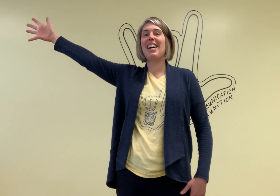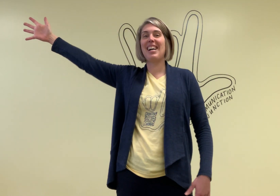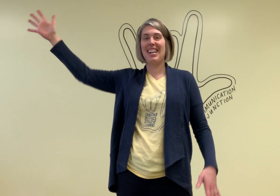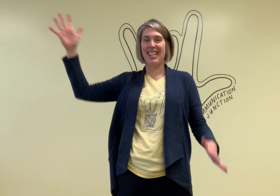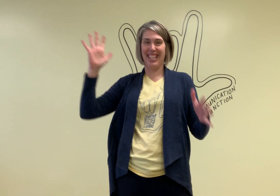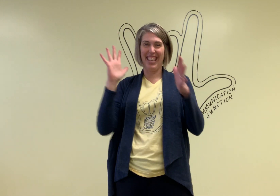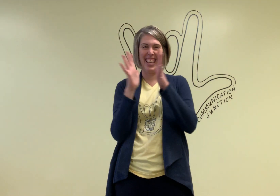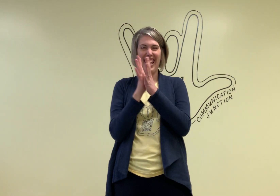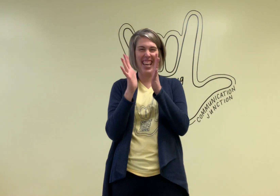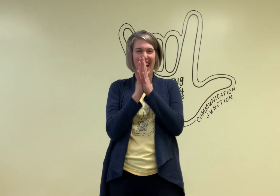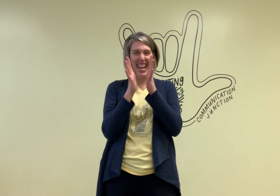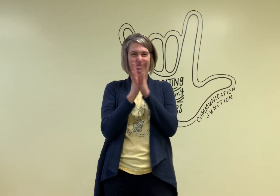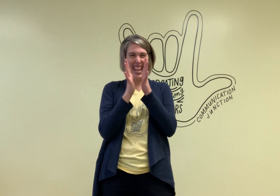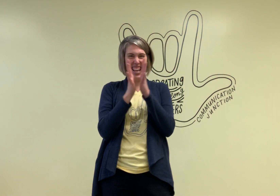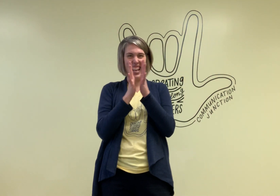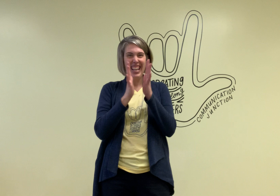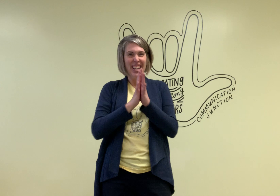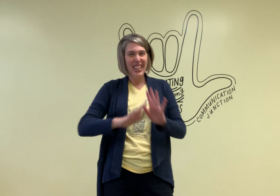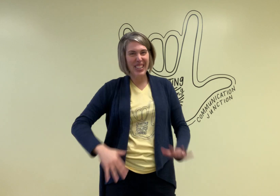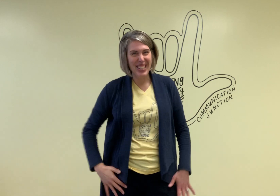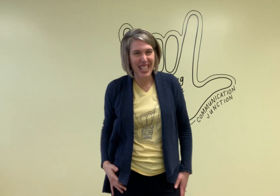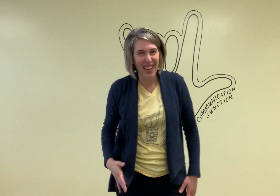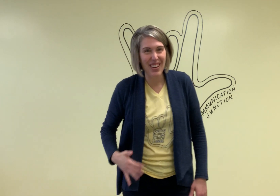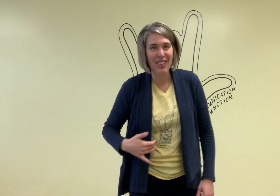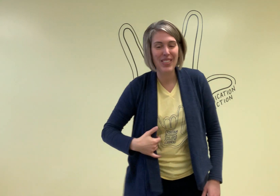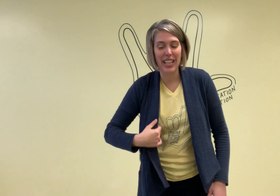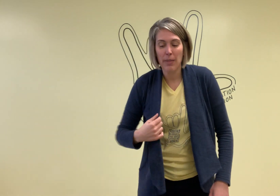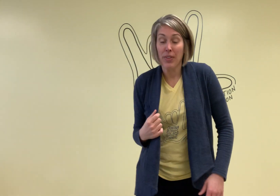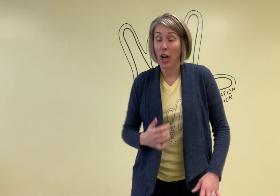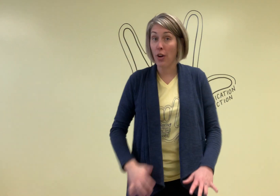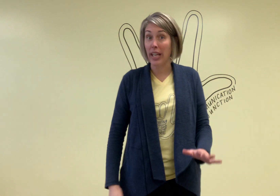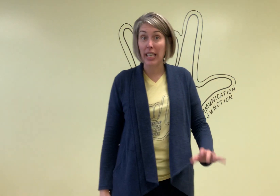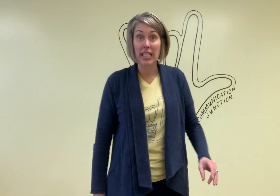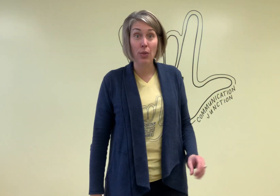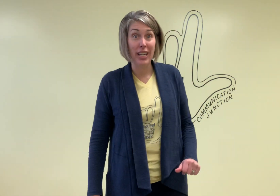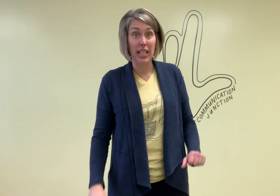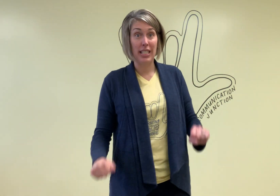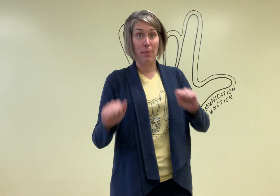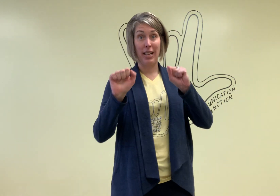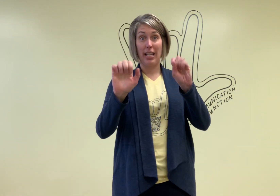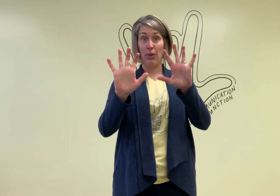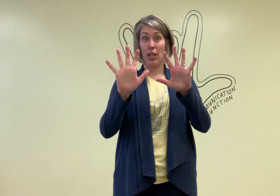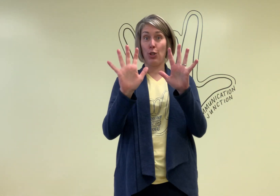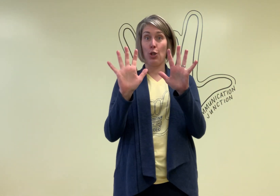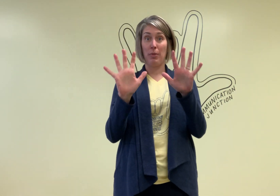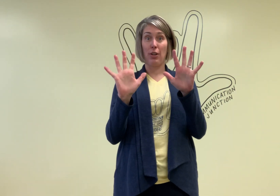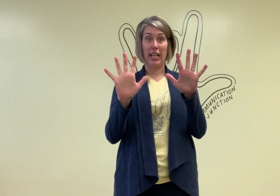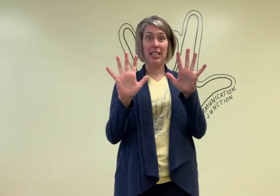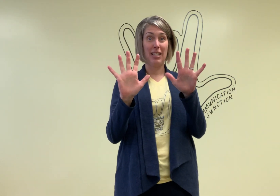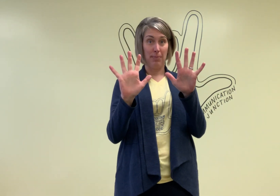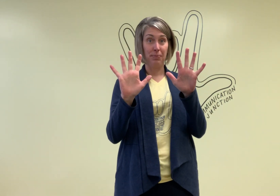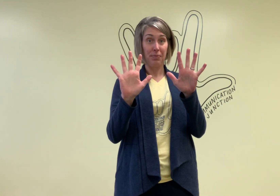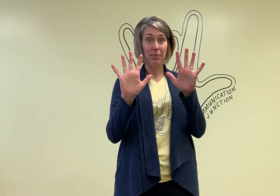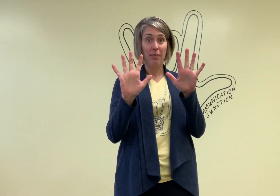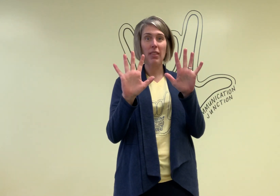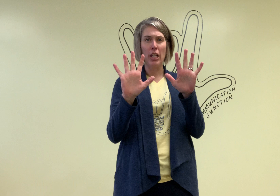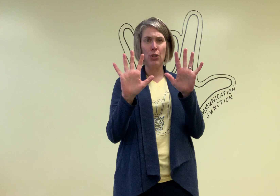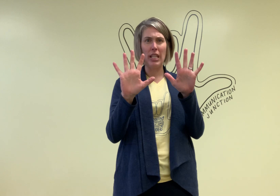Mwah! Yay! Good job, everybody. All right, let's get ready to sit back down. Can you show me your hands? It goes like